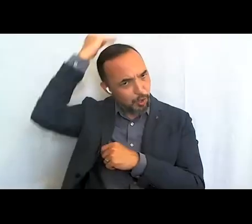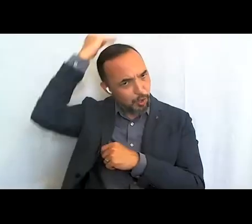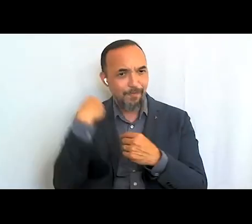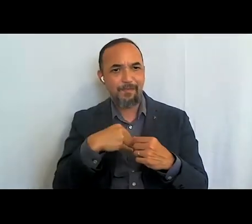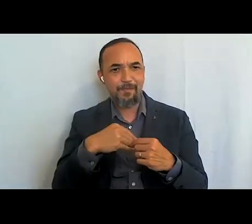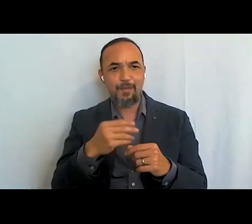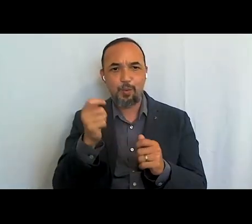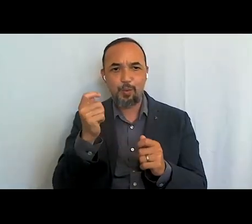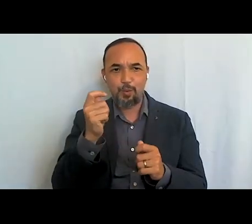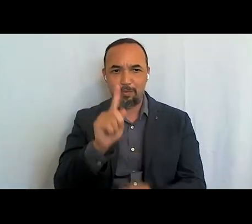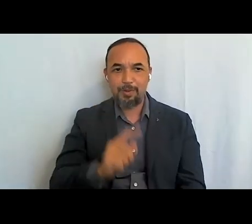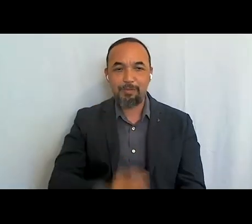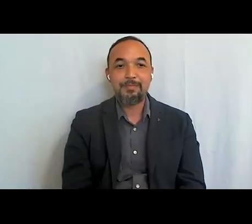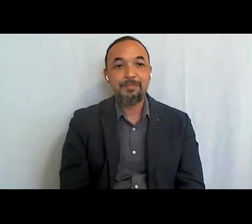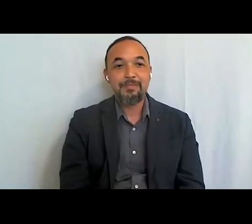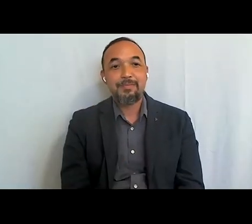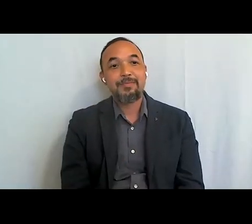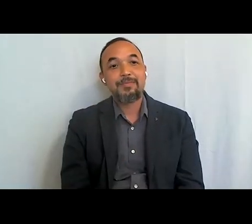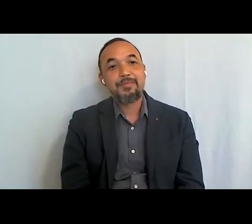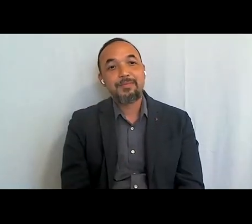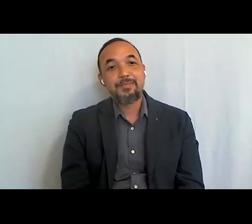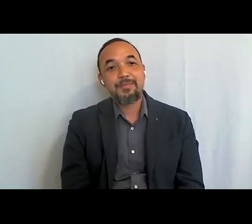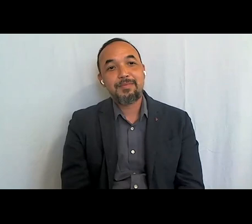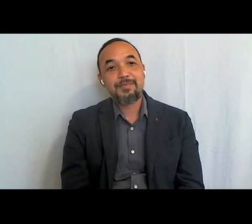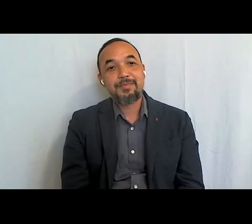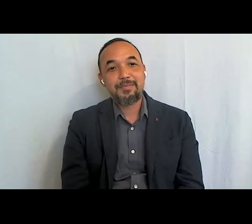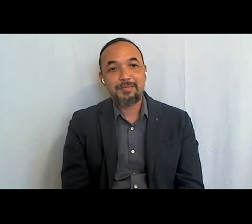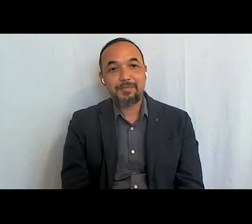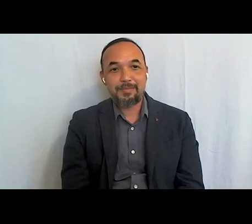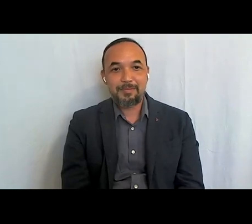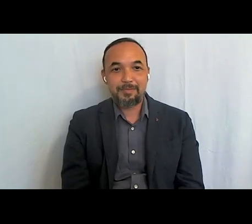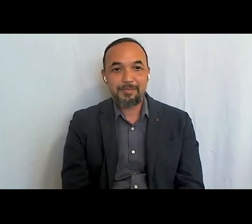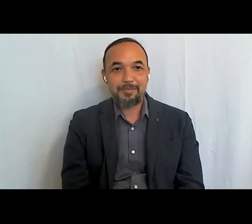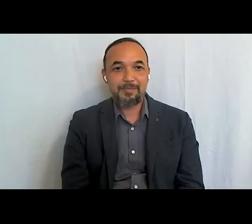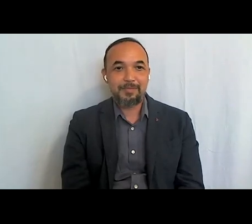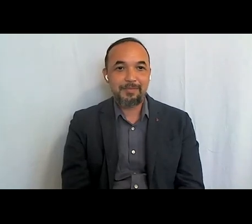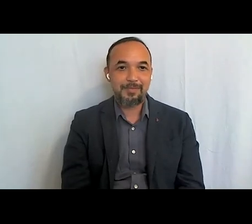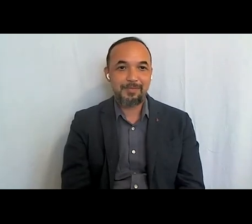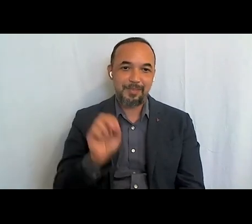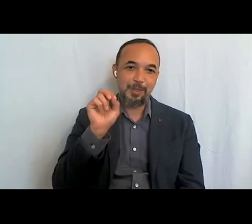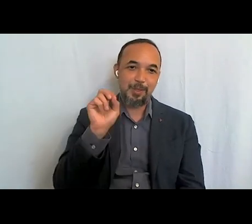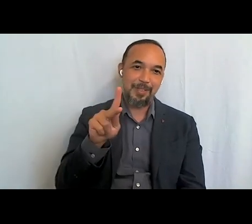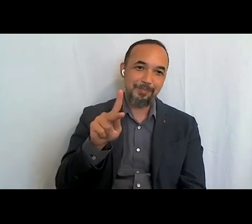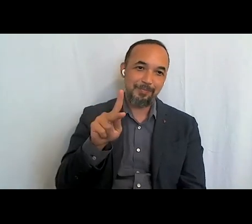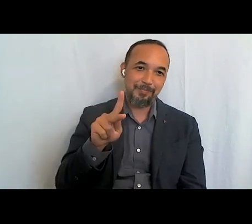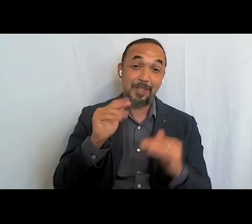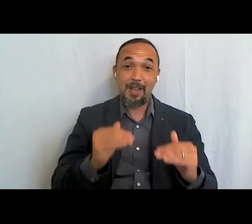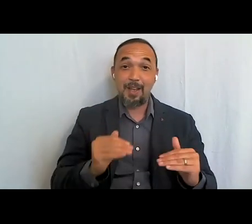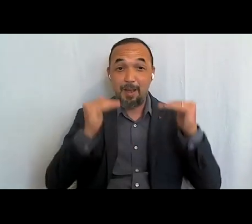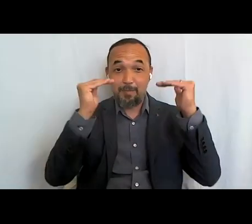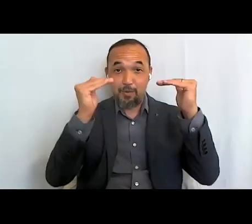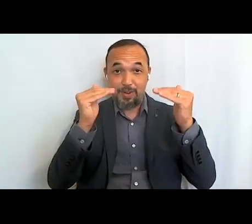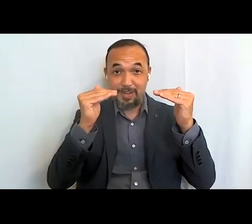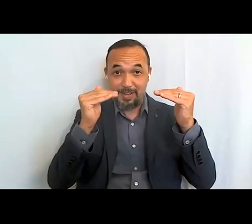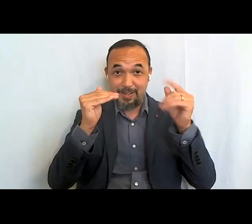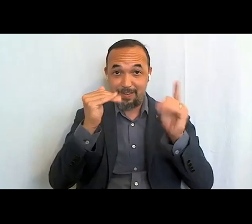All right. Great. Here we go. Okay, so upgrade dictionary is I'm going to draw something, and I want you to